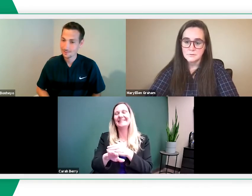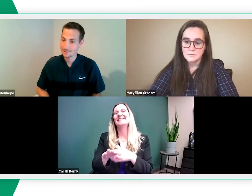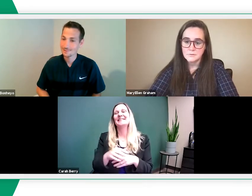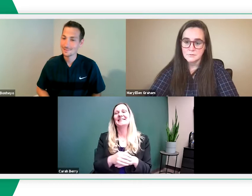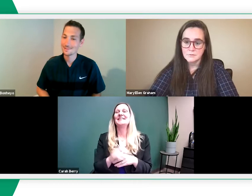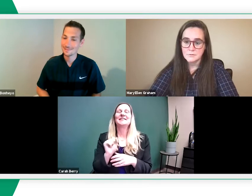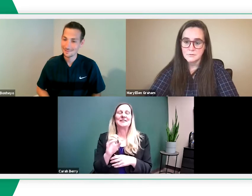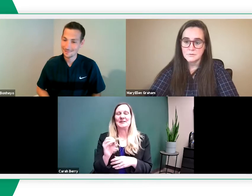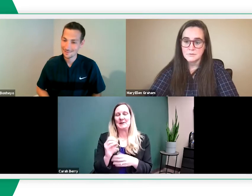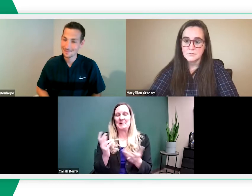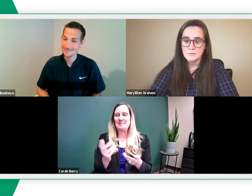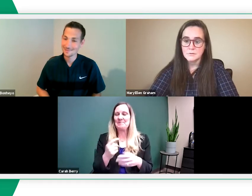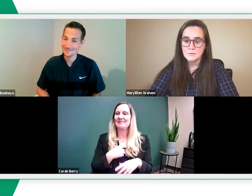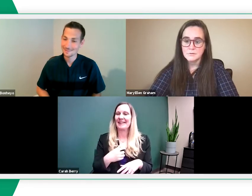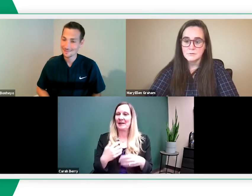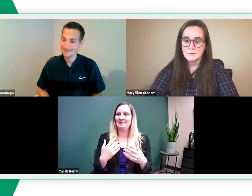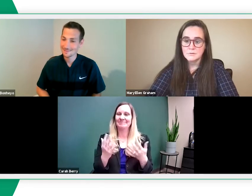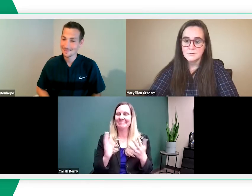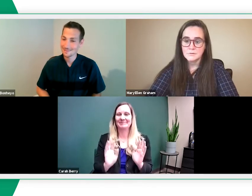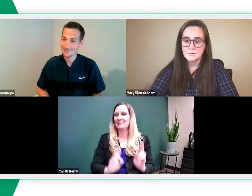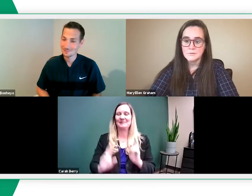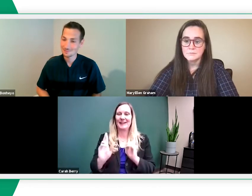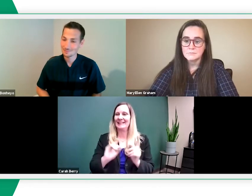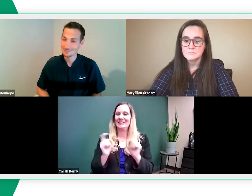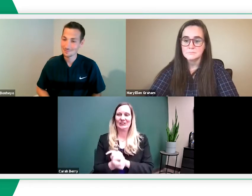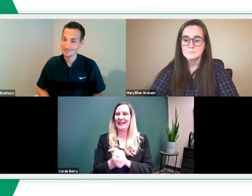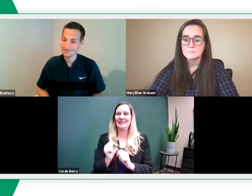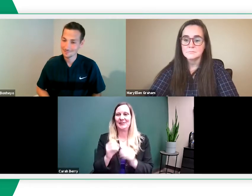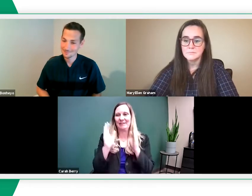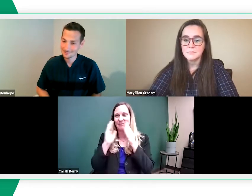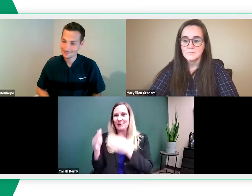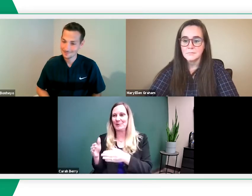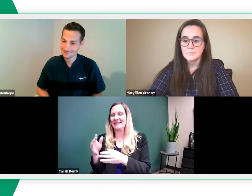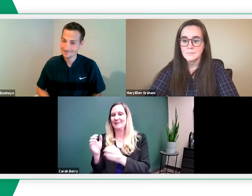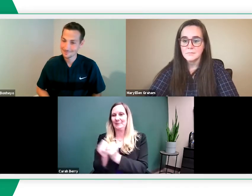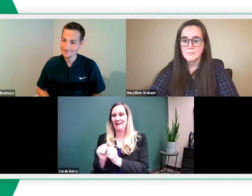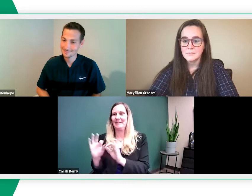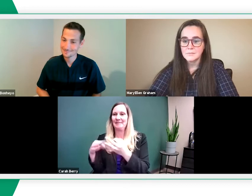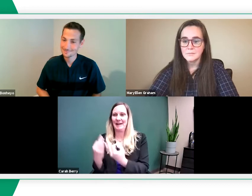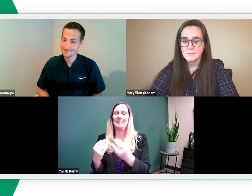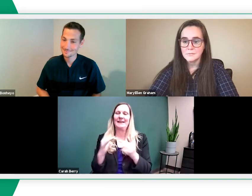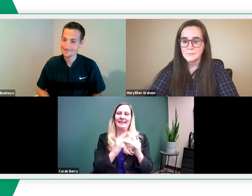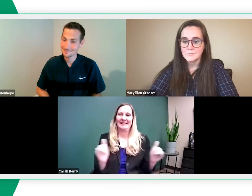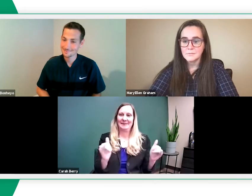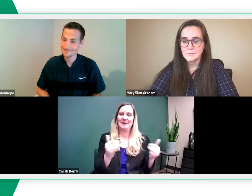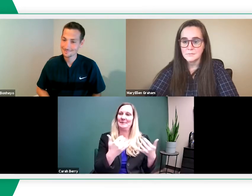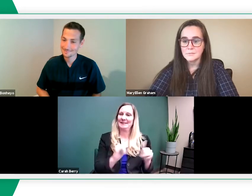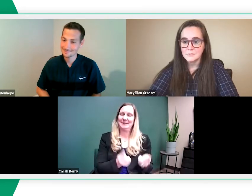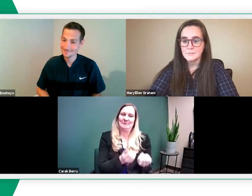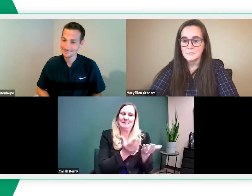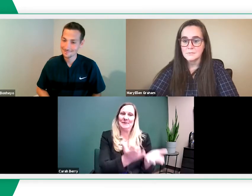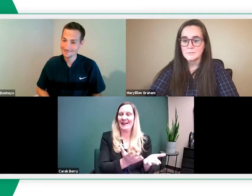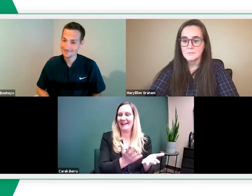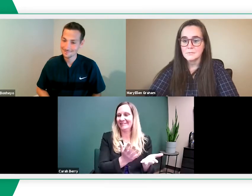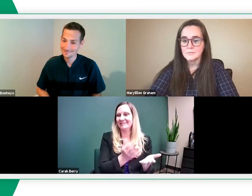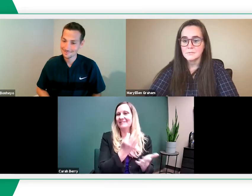My second son was ready to be born, and I wanted a new career, and I was ready for a change to focus